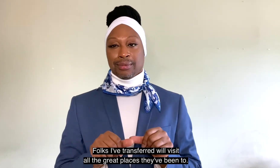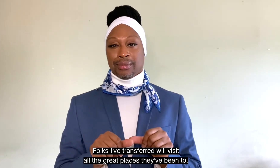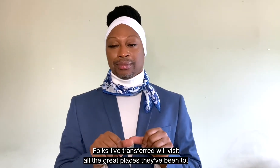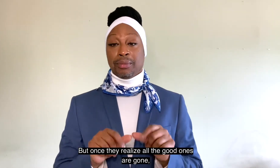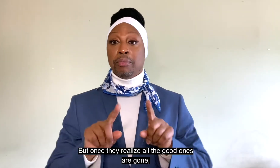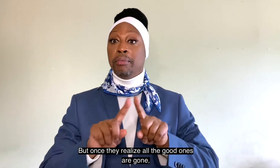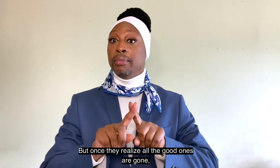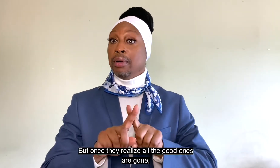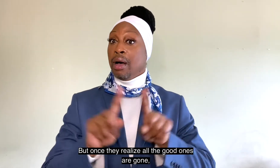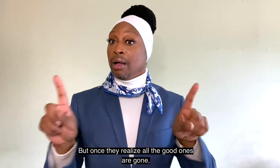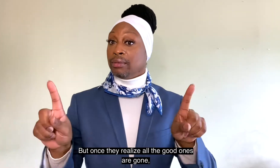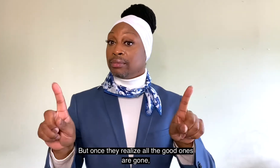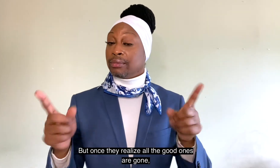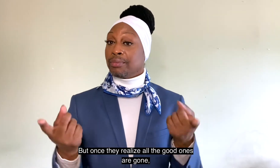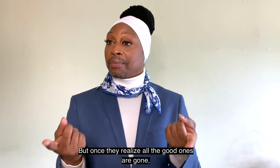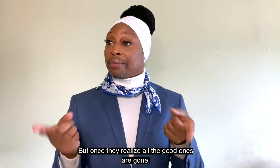But once they realize all the good ones are gone.